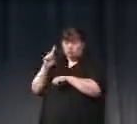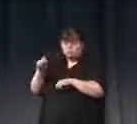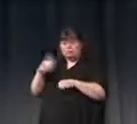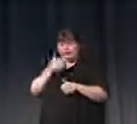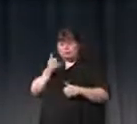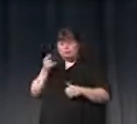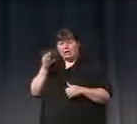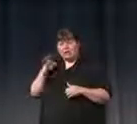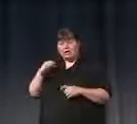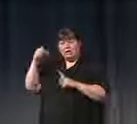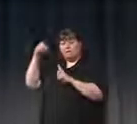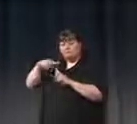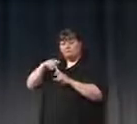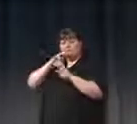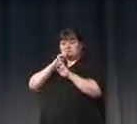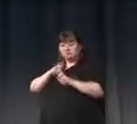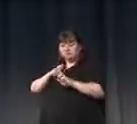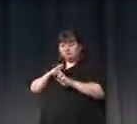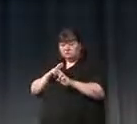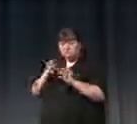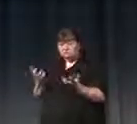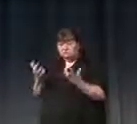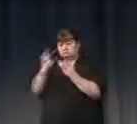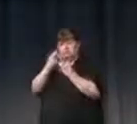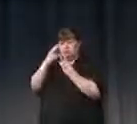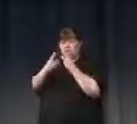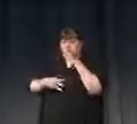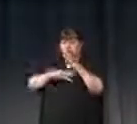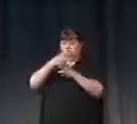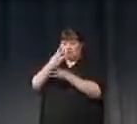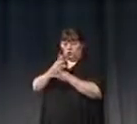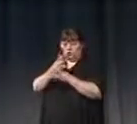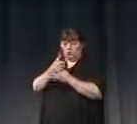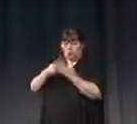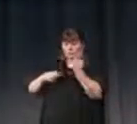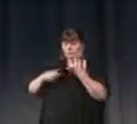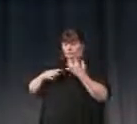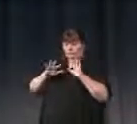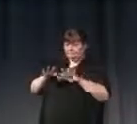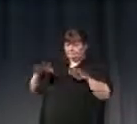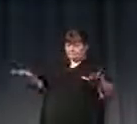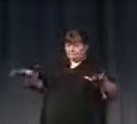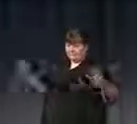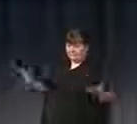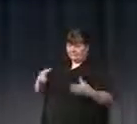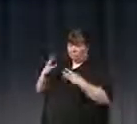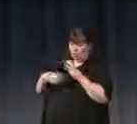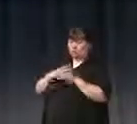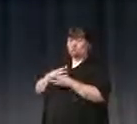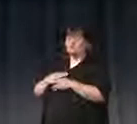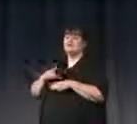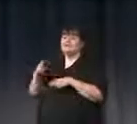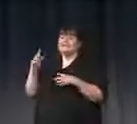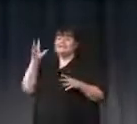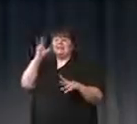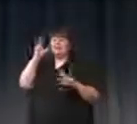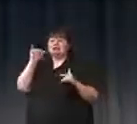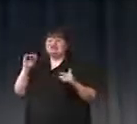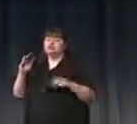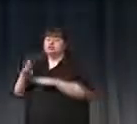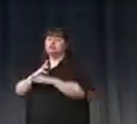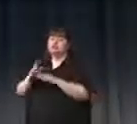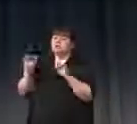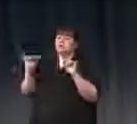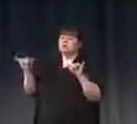better if the impulse response conforms to the real-world distribution that we've observed here in the world. Right? So if listeners are actually using assumptions that are based